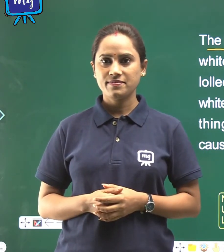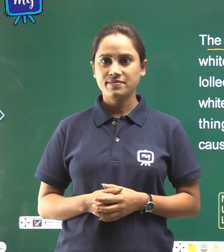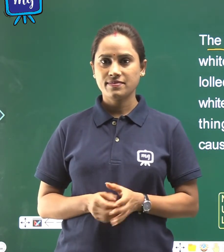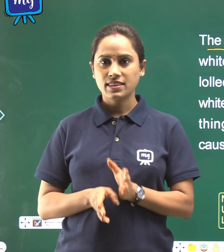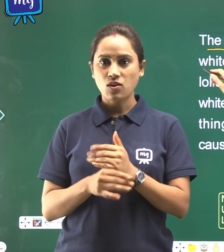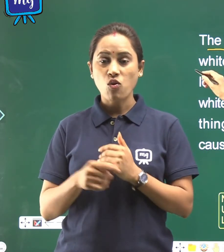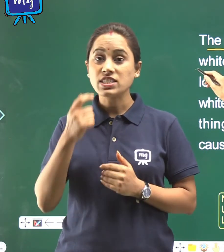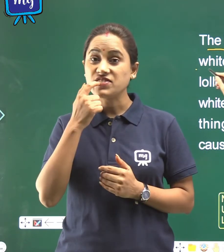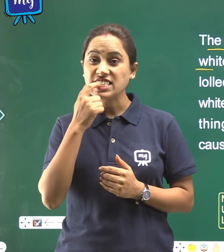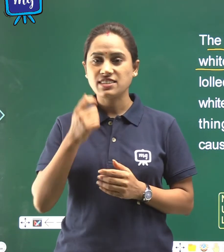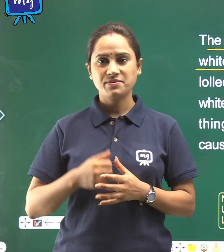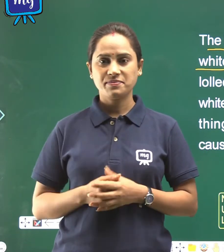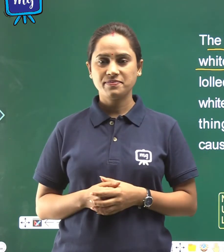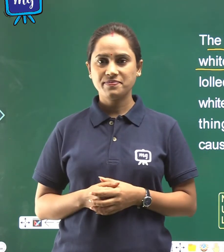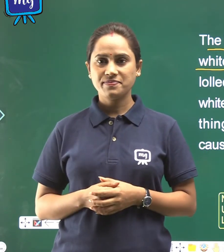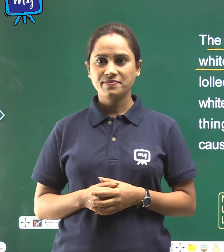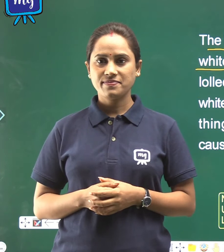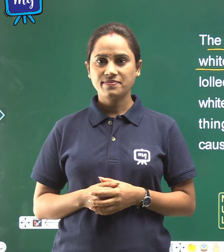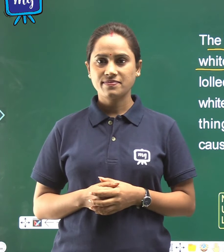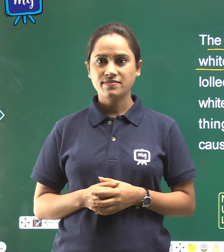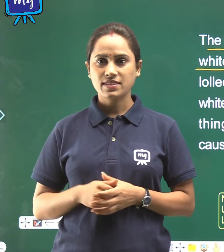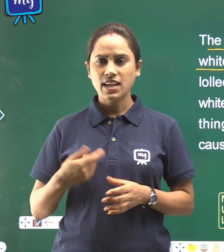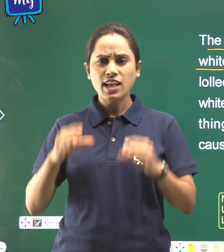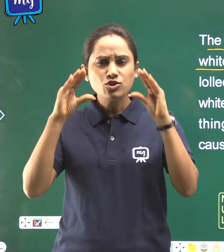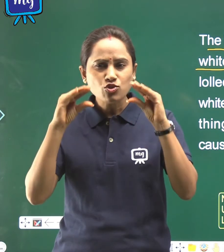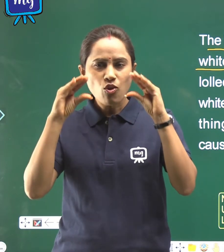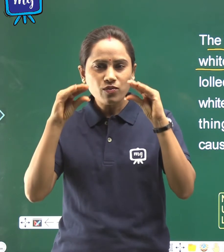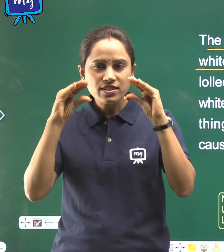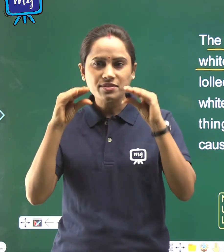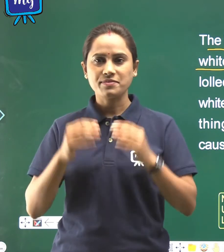was white and soft.